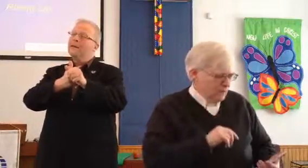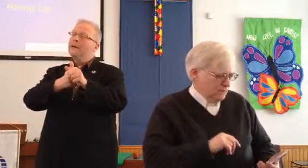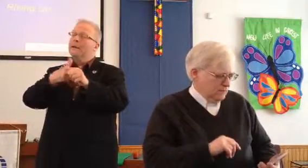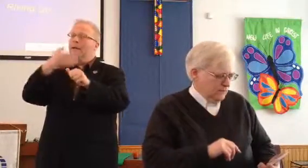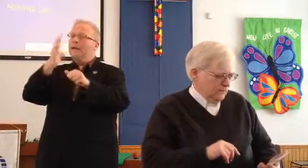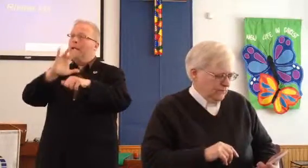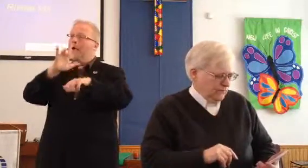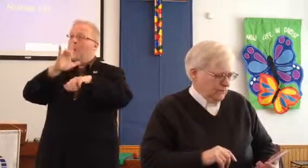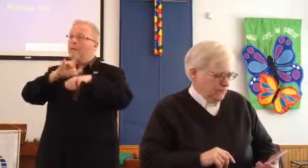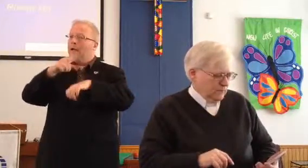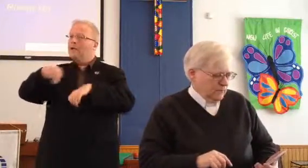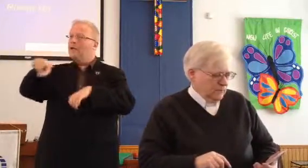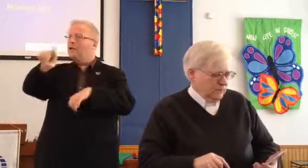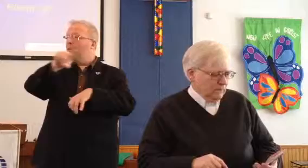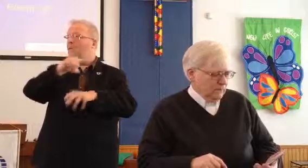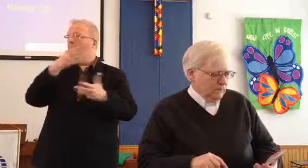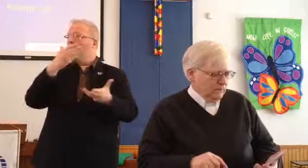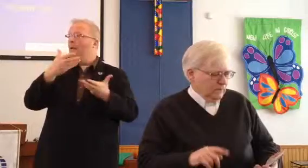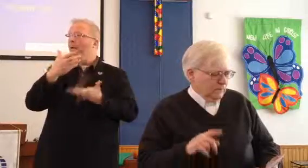Maybe.